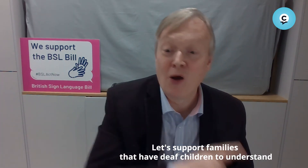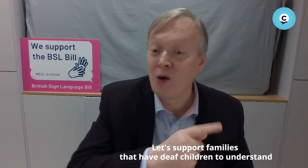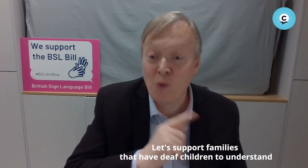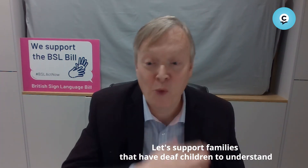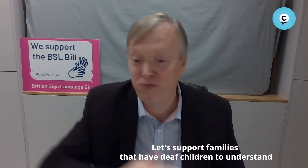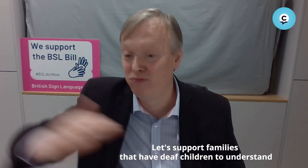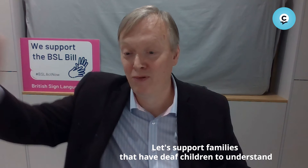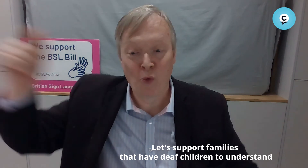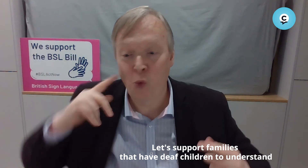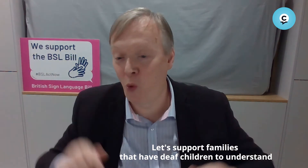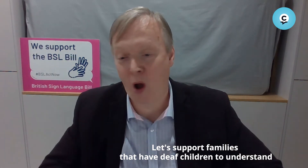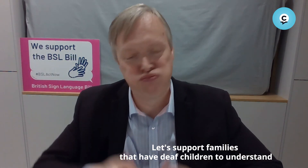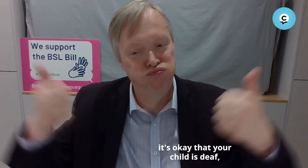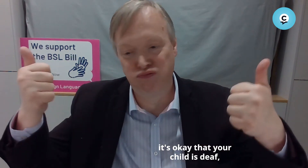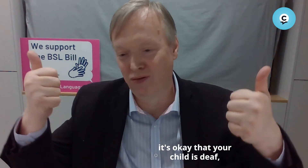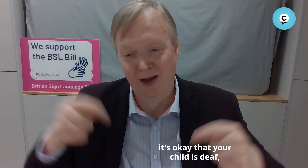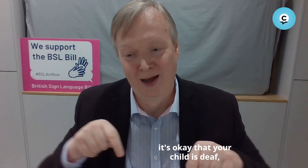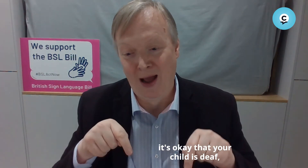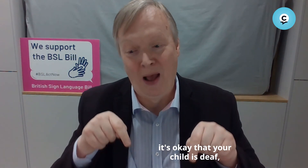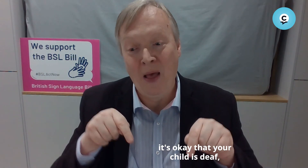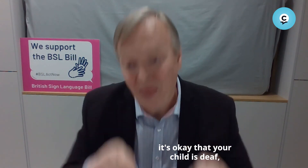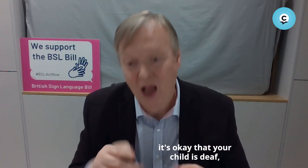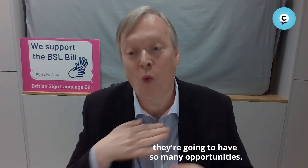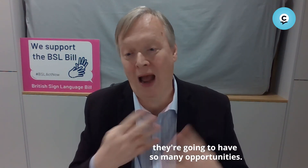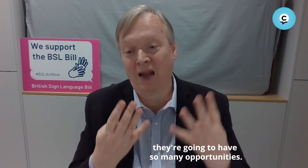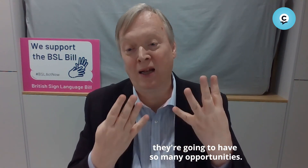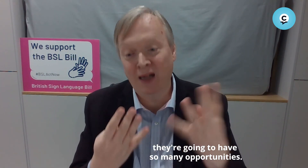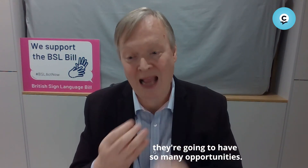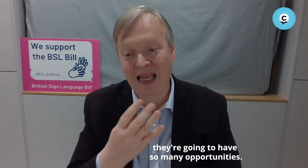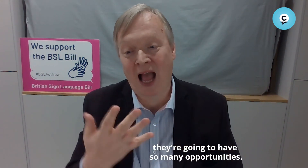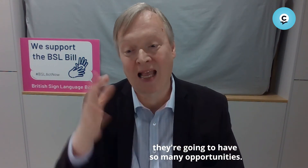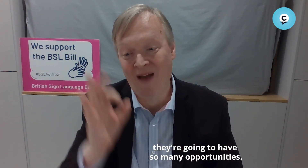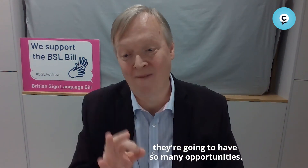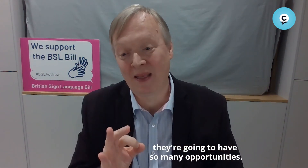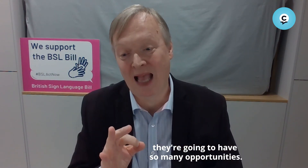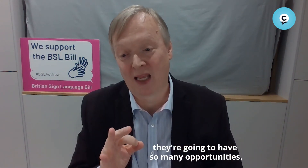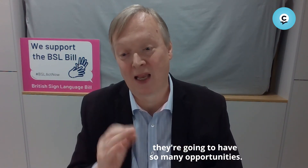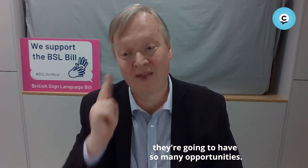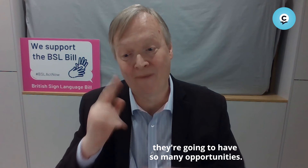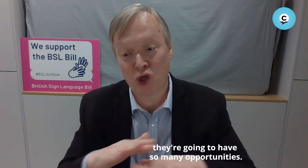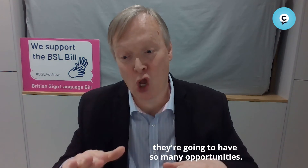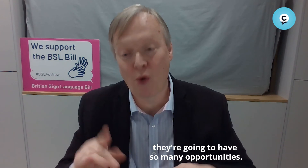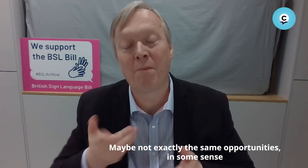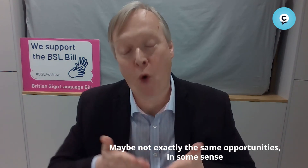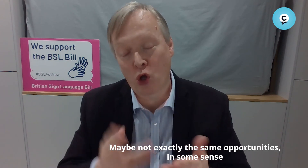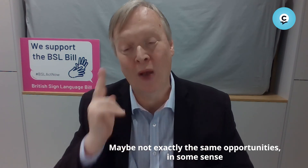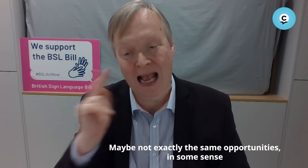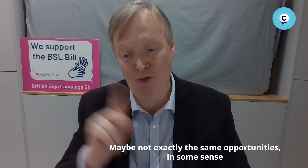have deaf children to understand it's okay that your child is deaf. They're going to have so many opportunities, maybe not exactly the